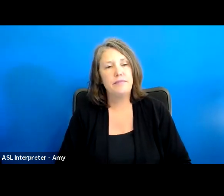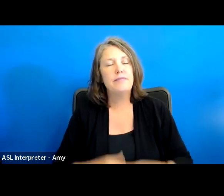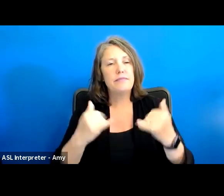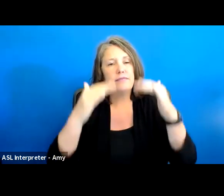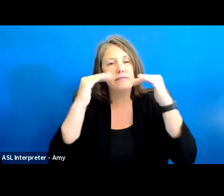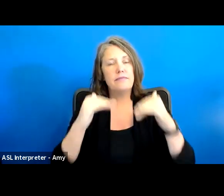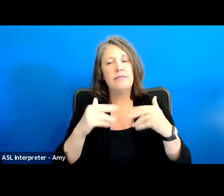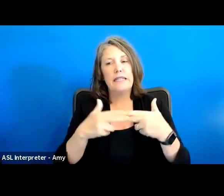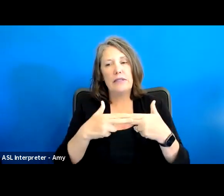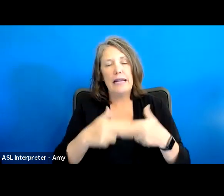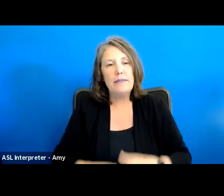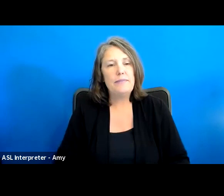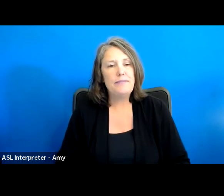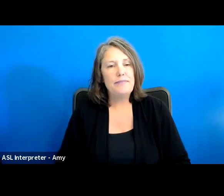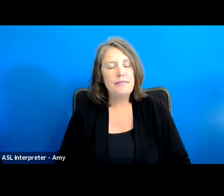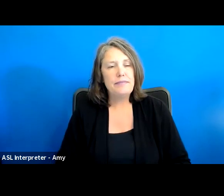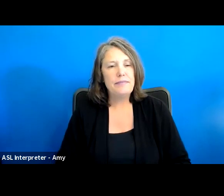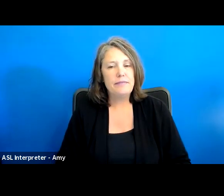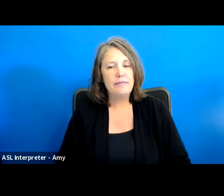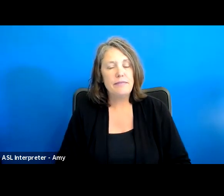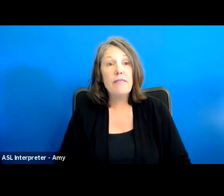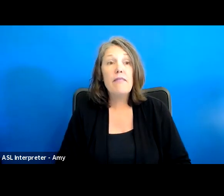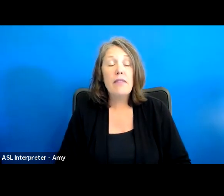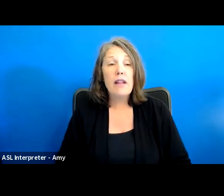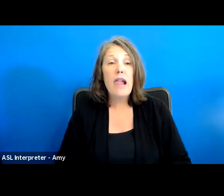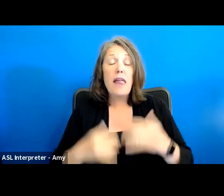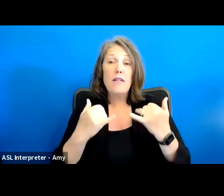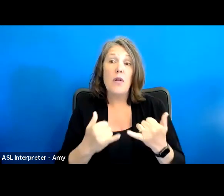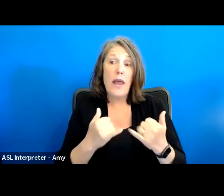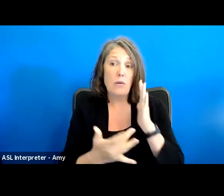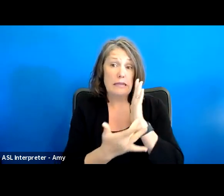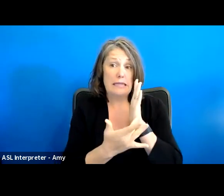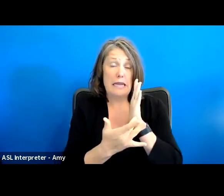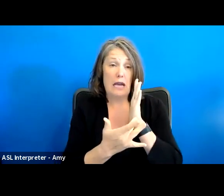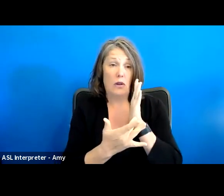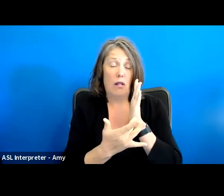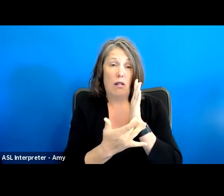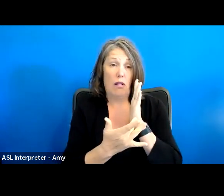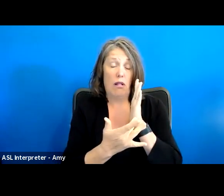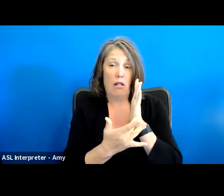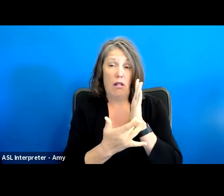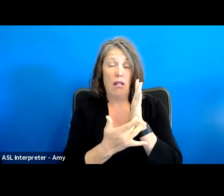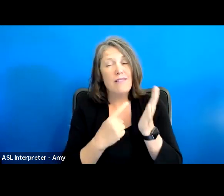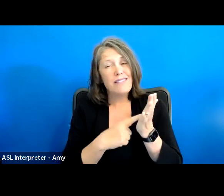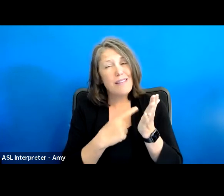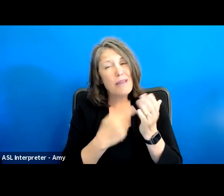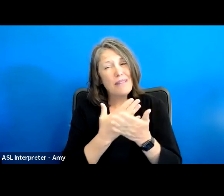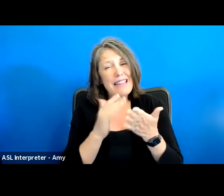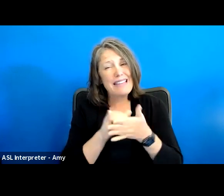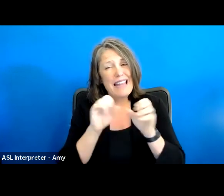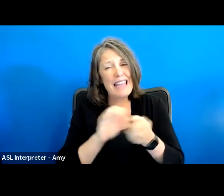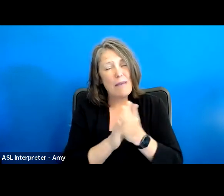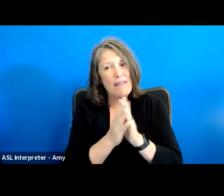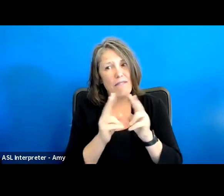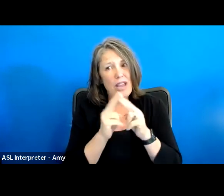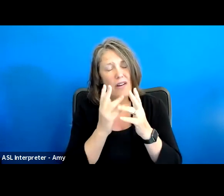4. All right. So from a technical perspective, the thing that can sometimes be very intimidating, which